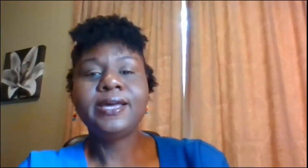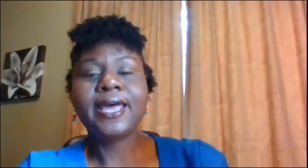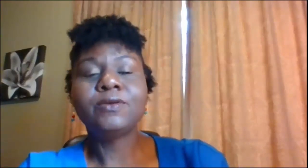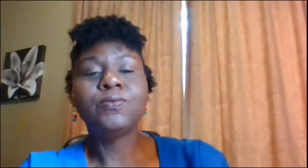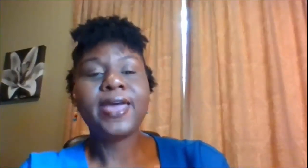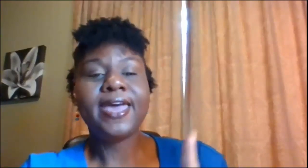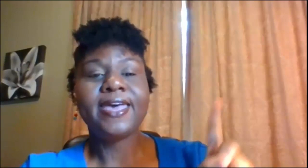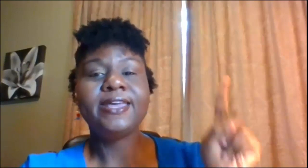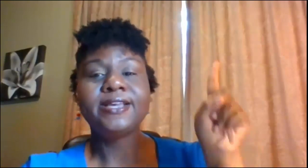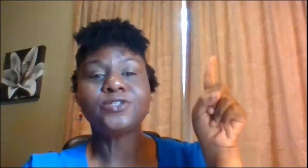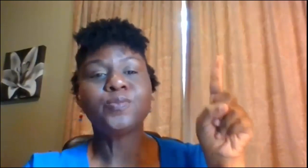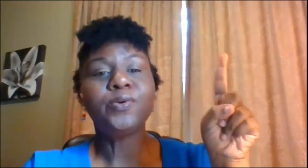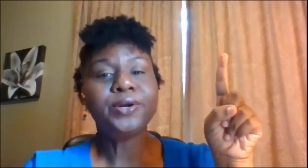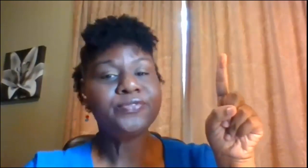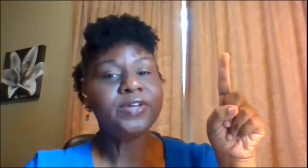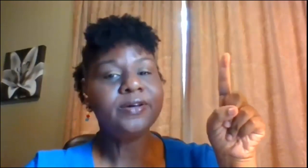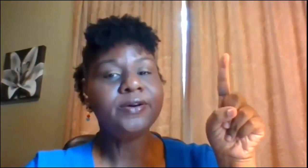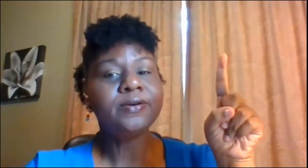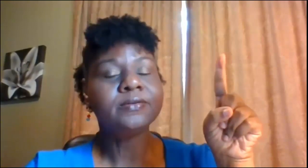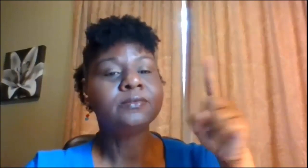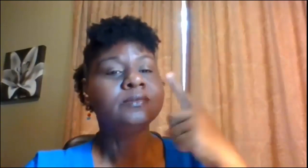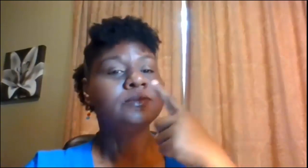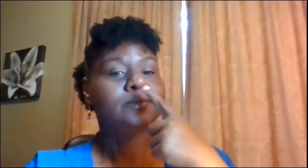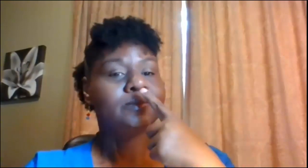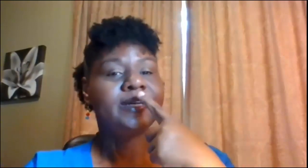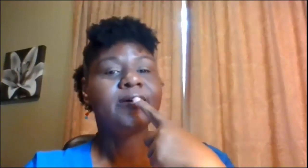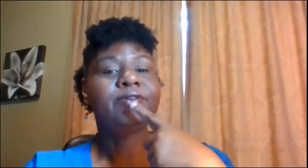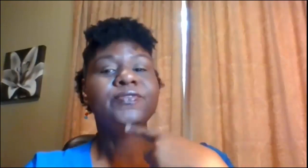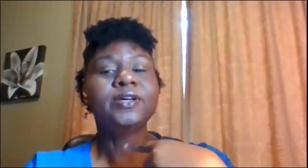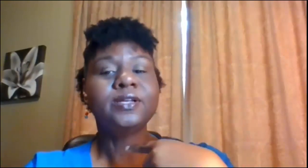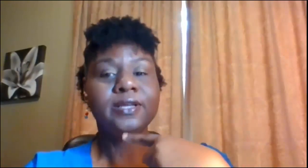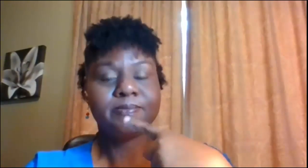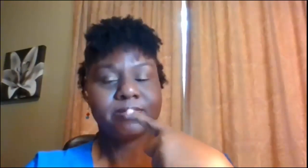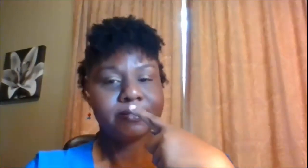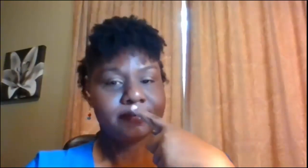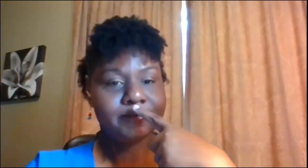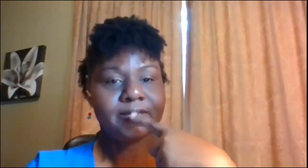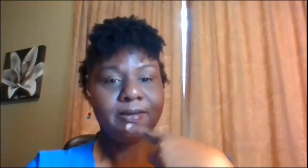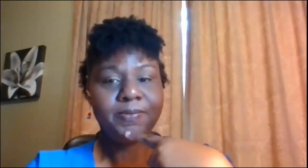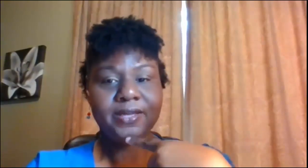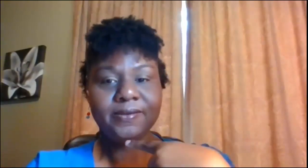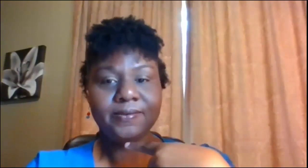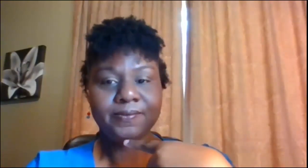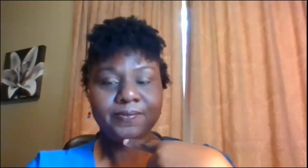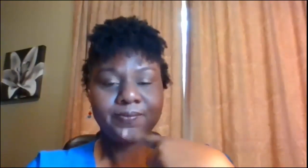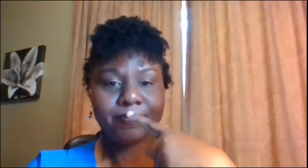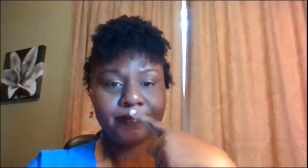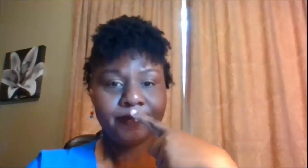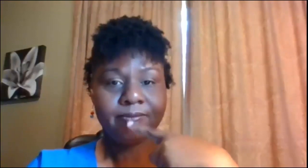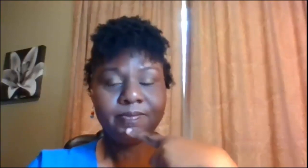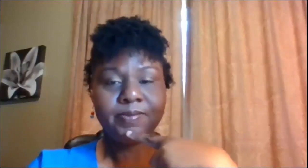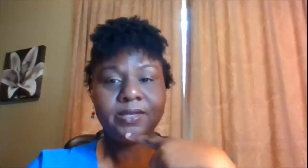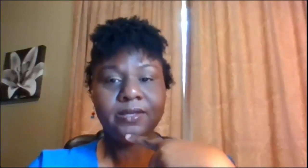and red is your pointer finger right down the front of the lips same thing pink